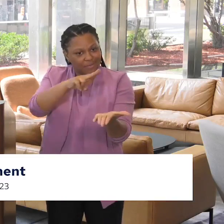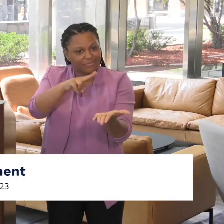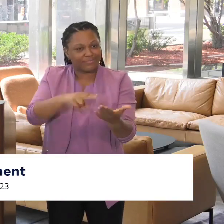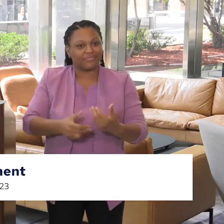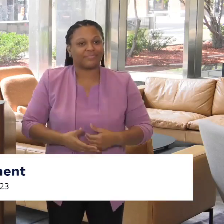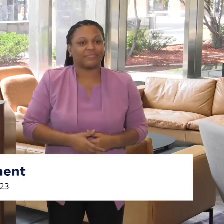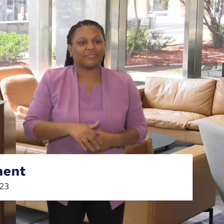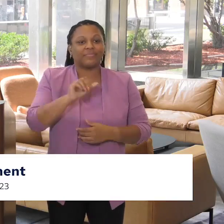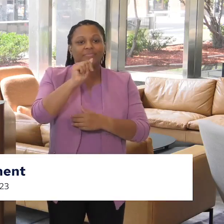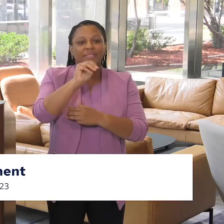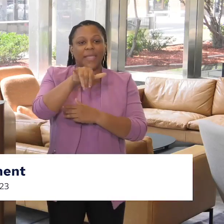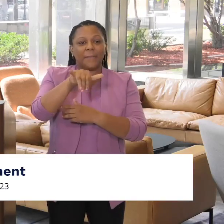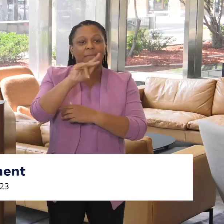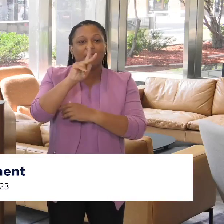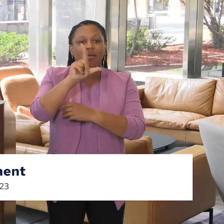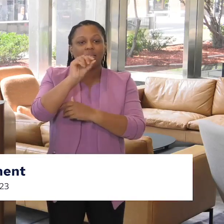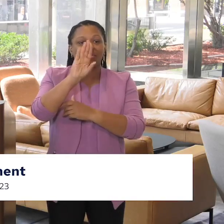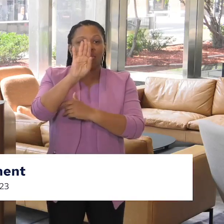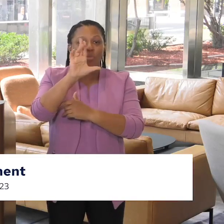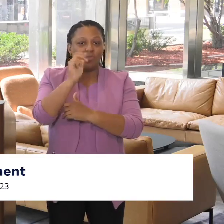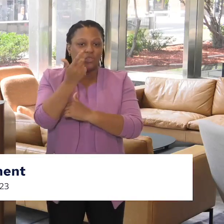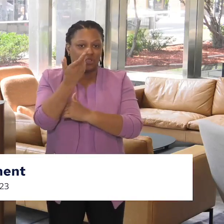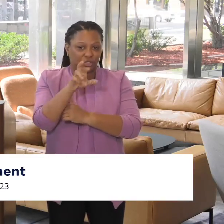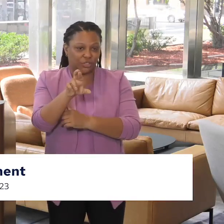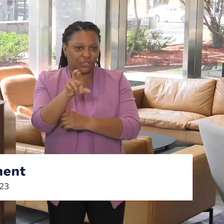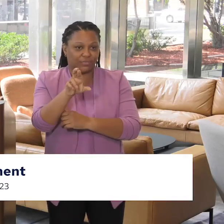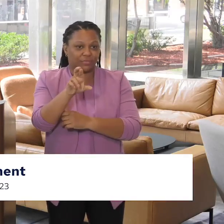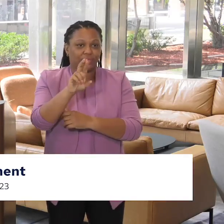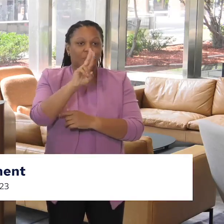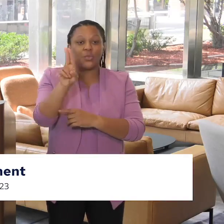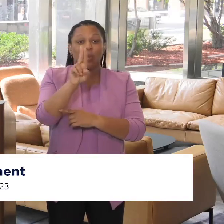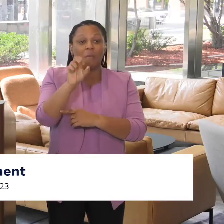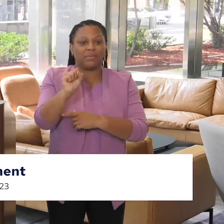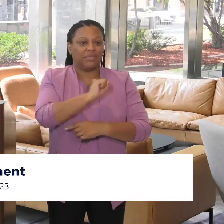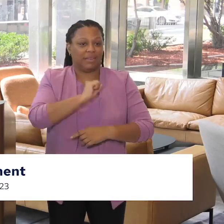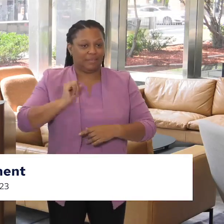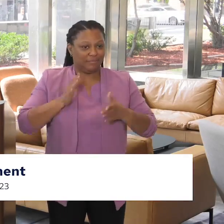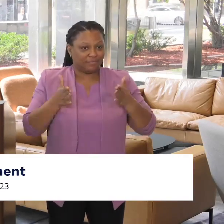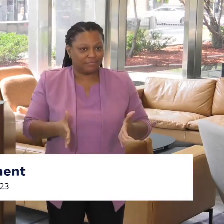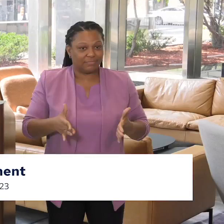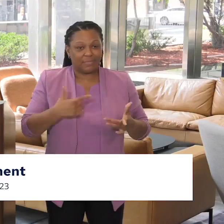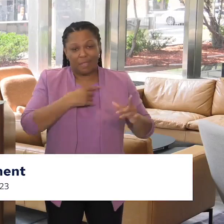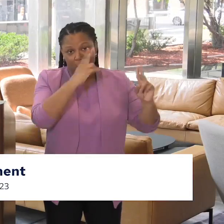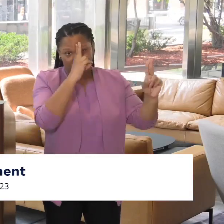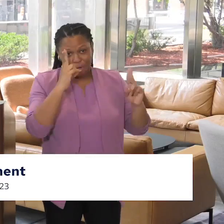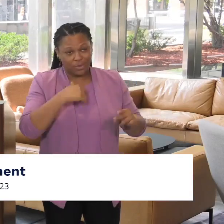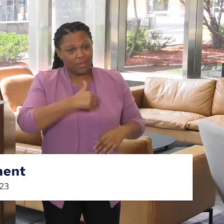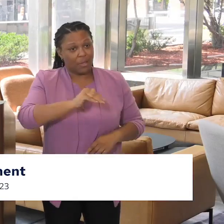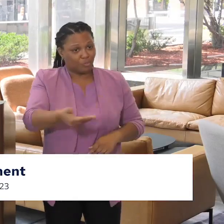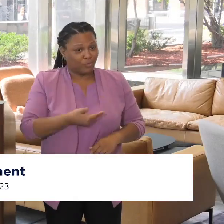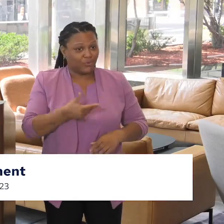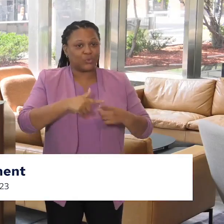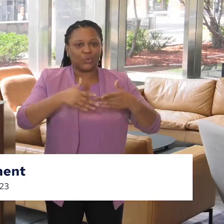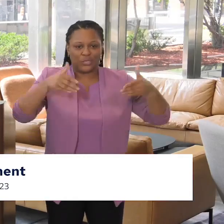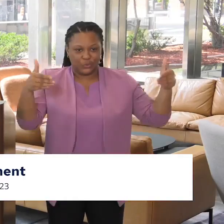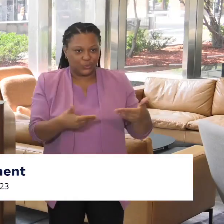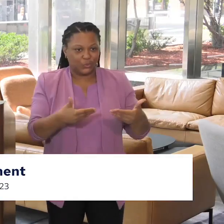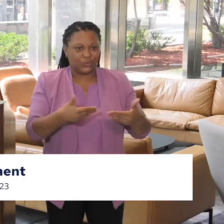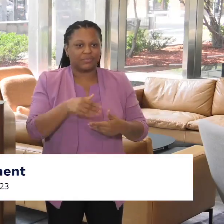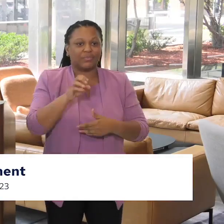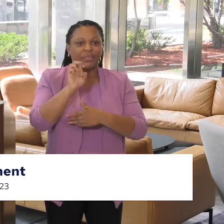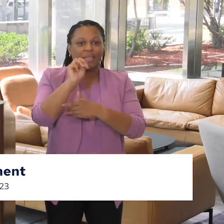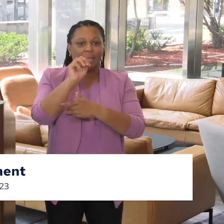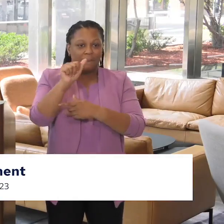And I have the privilege and honor to now introduce Emma Corey, who is the president and